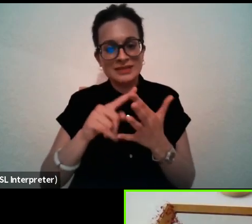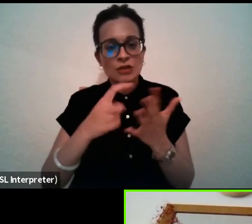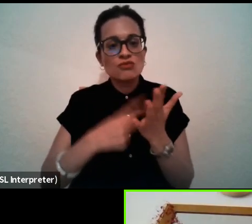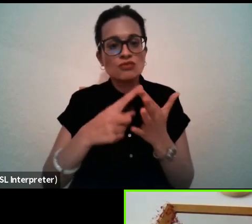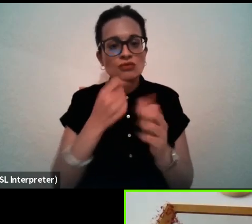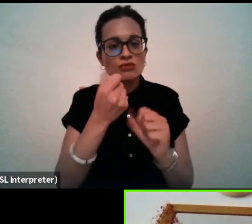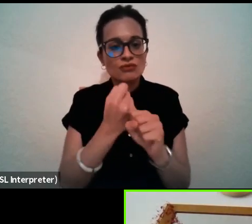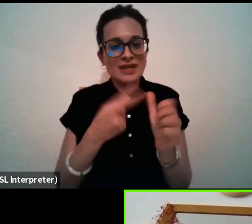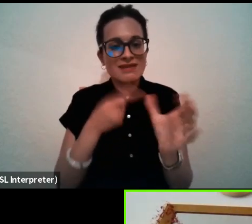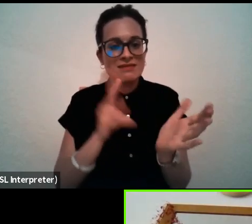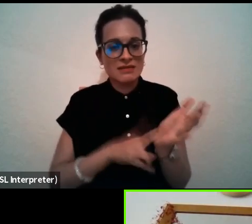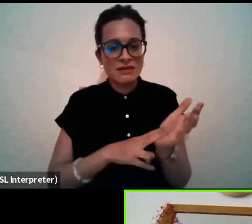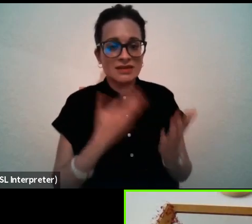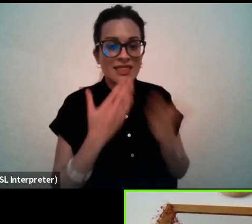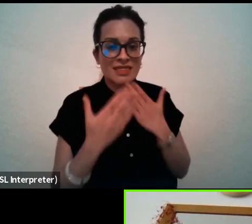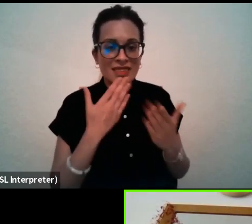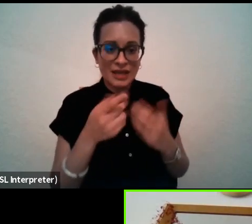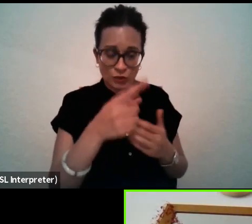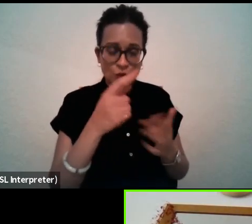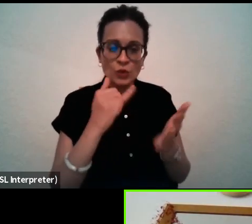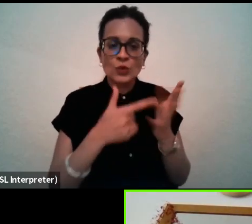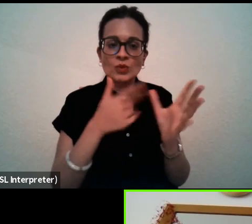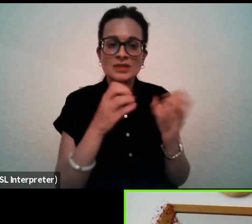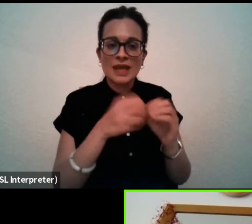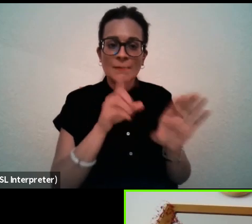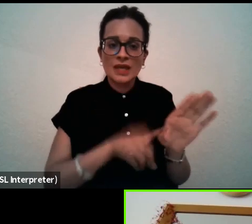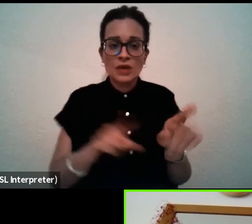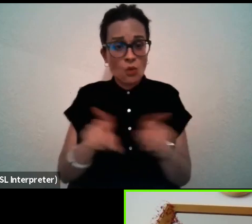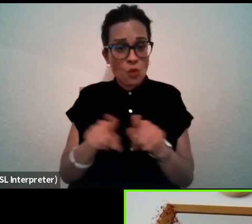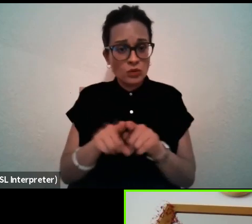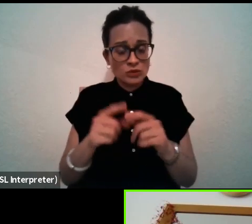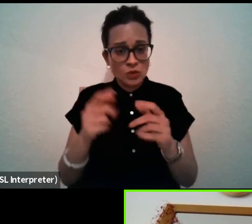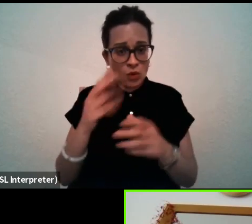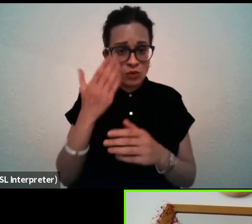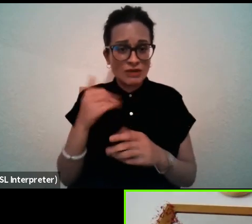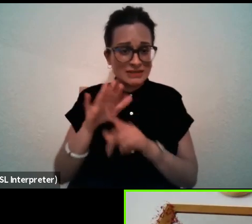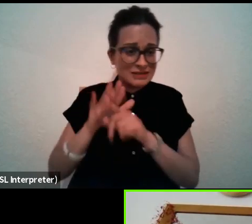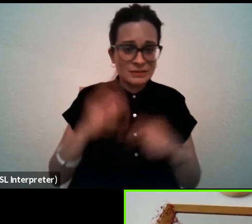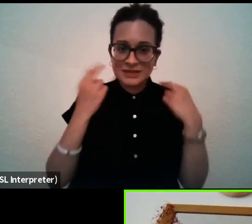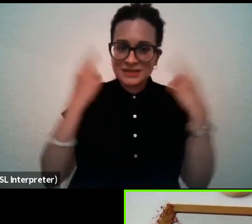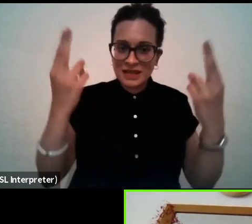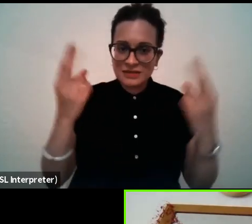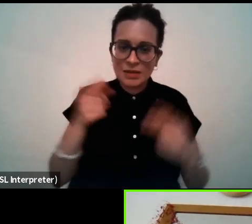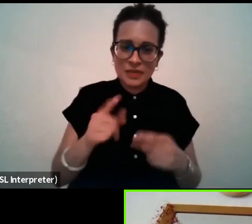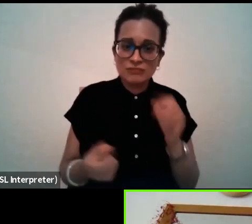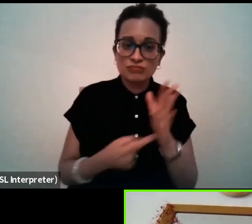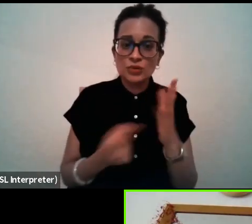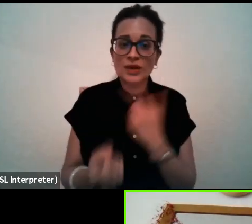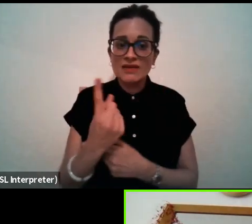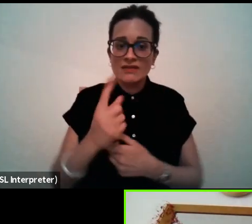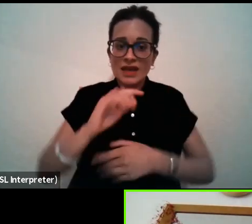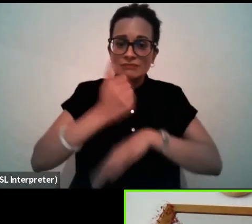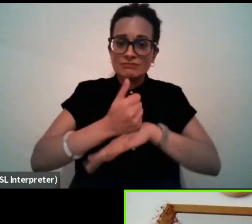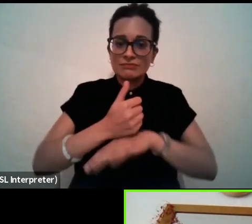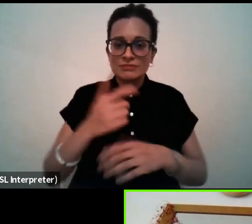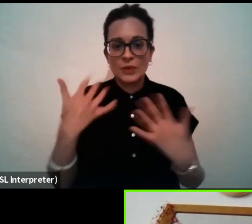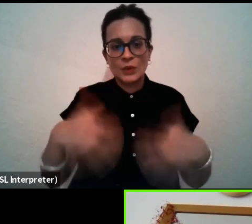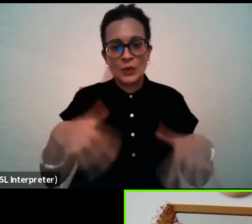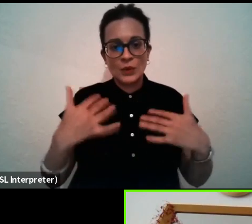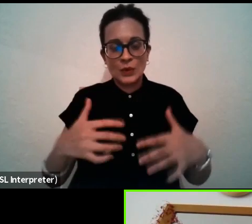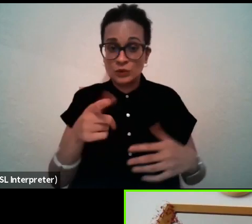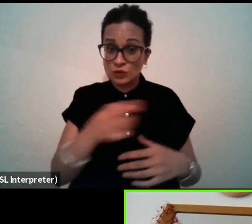very much to Stand Up to Racism for organising this really important event. You are right, we are right at the forefront of